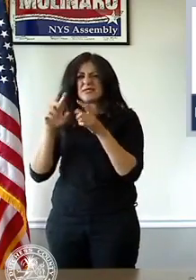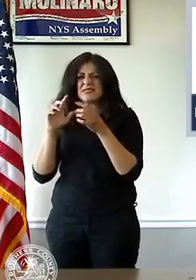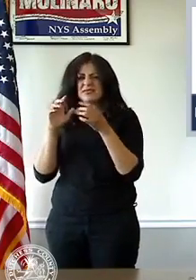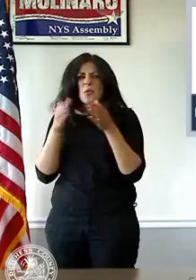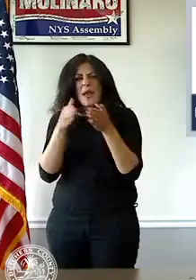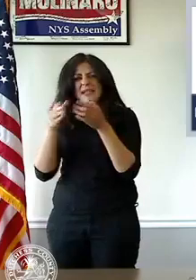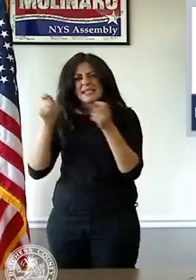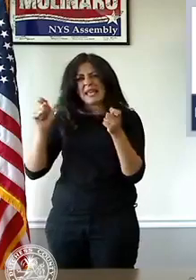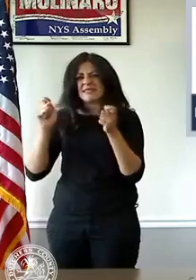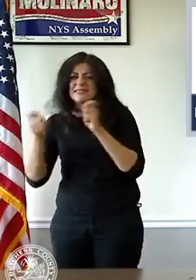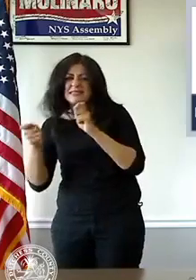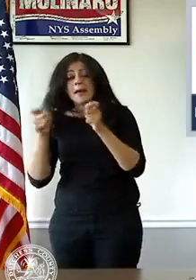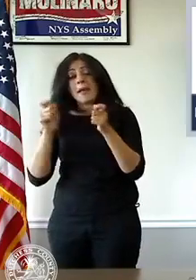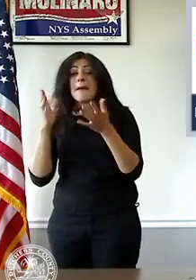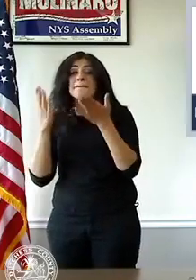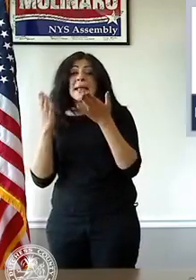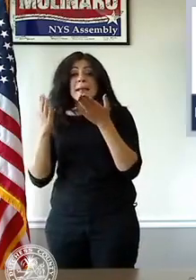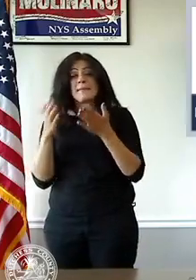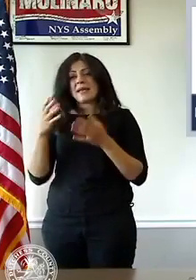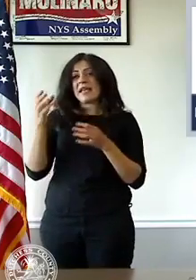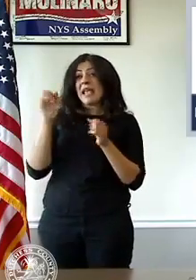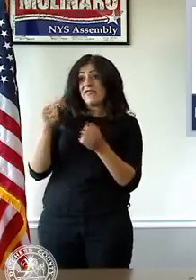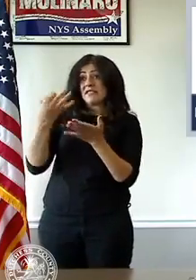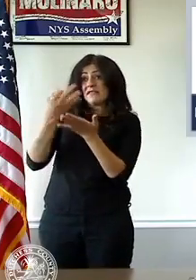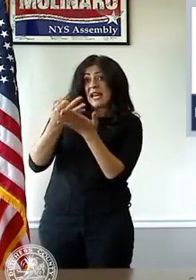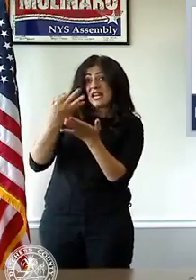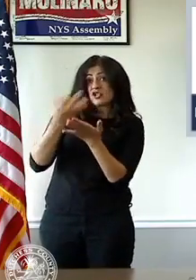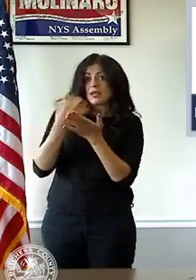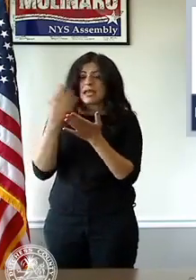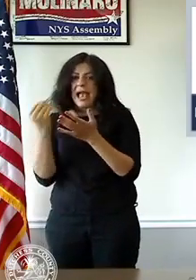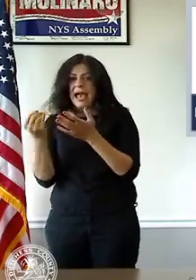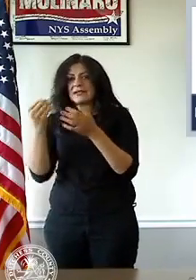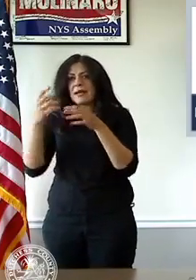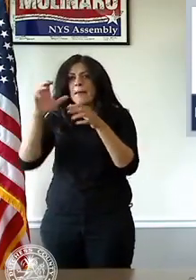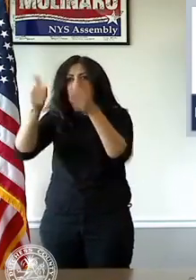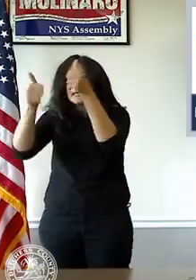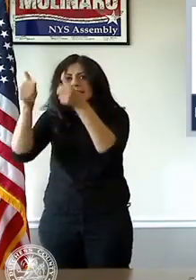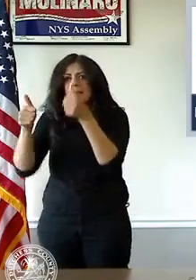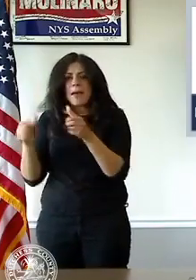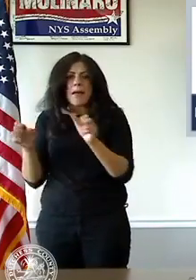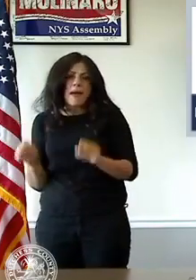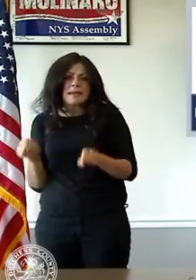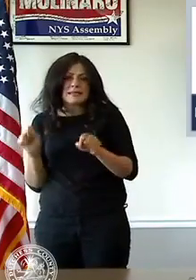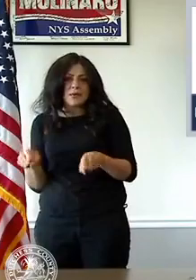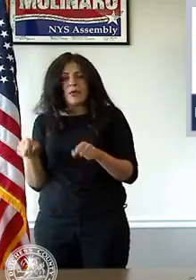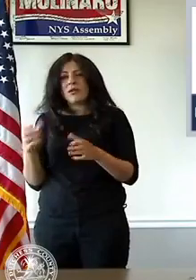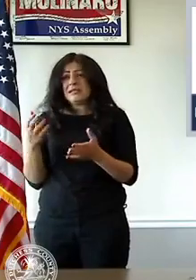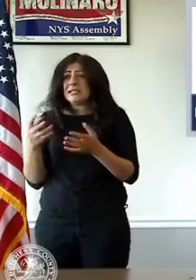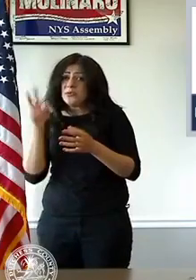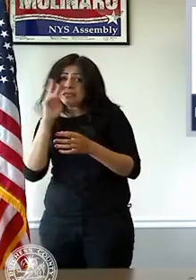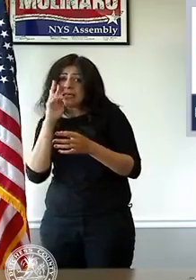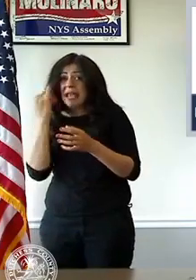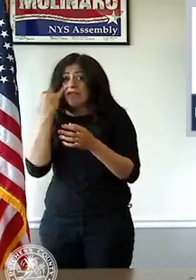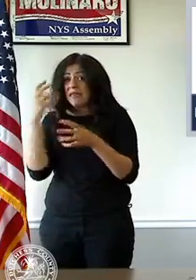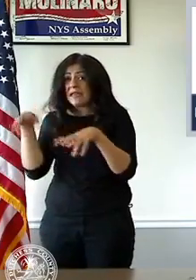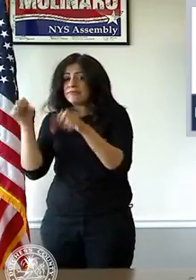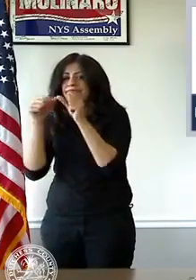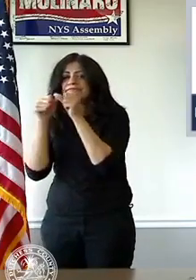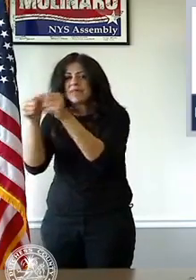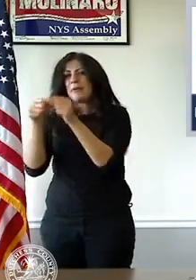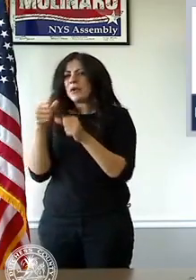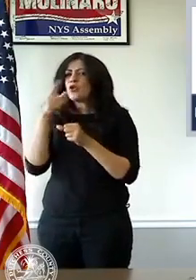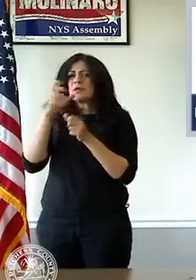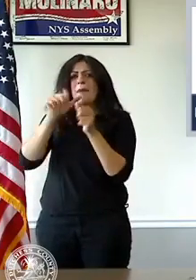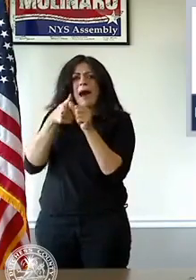it's logistically and financially possible for you. But that is administered by the Agricultural Society of Dutchess County, and